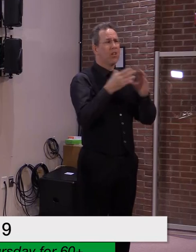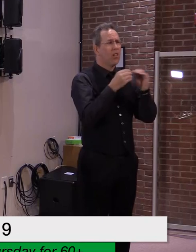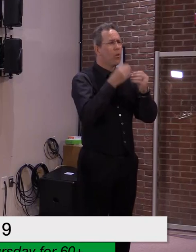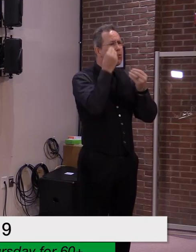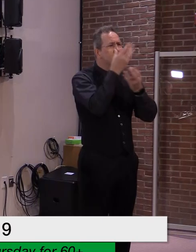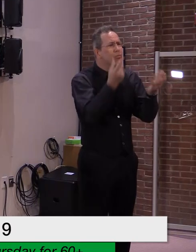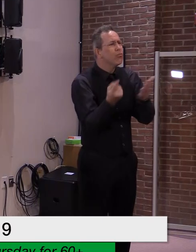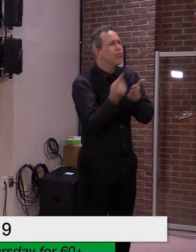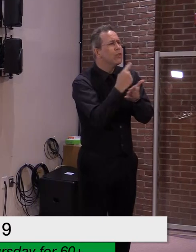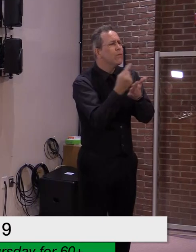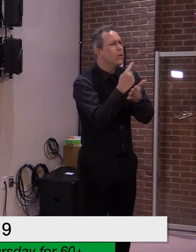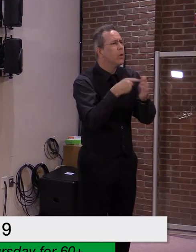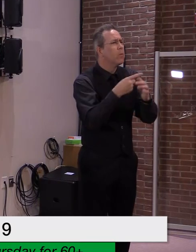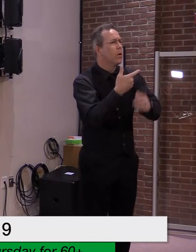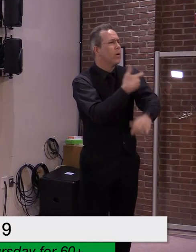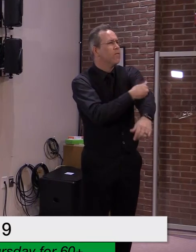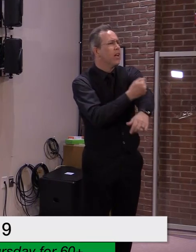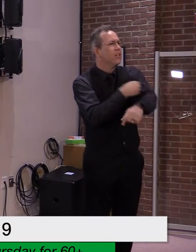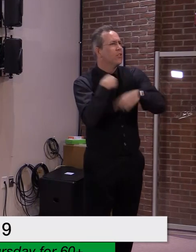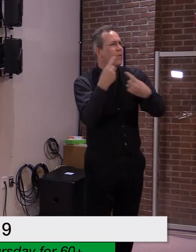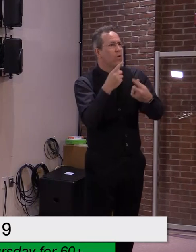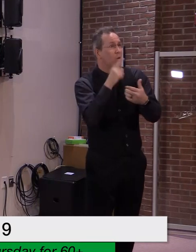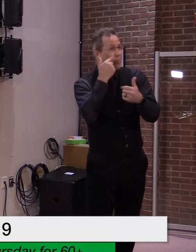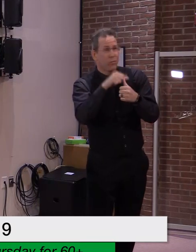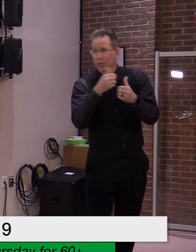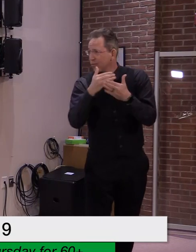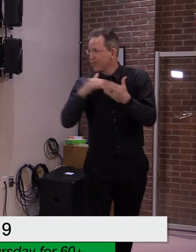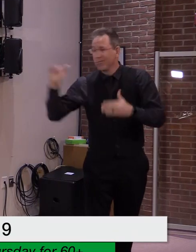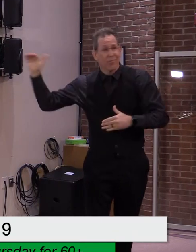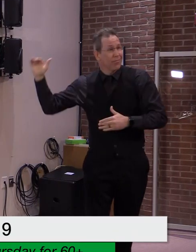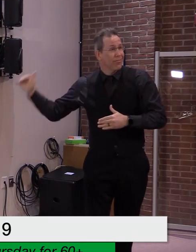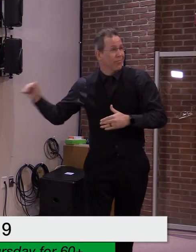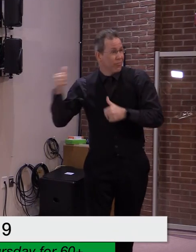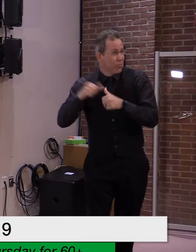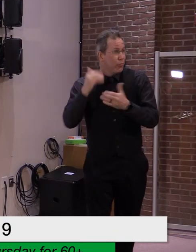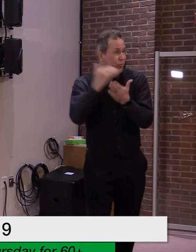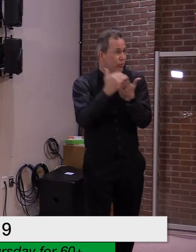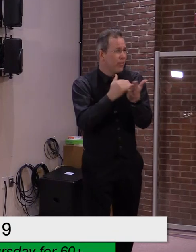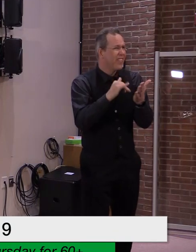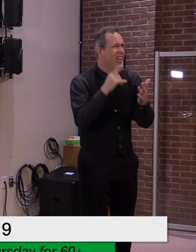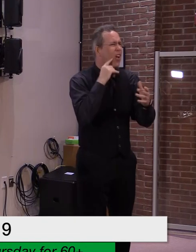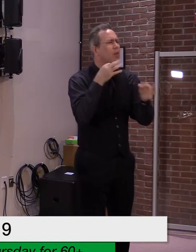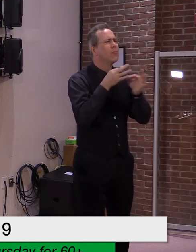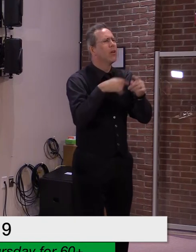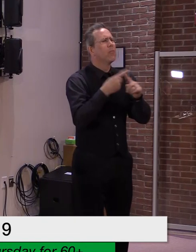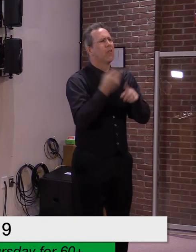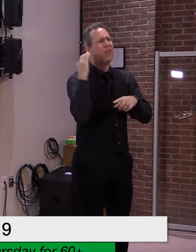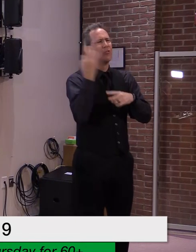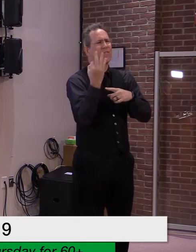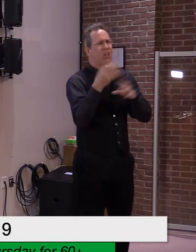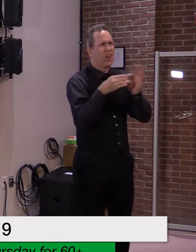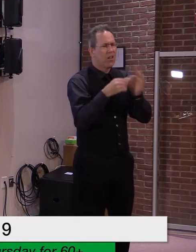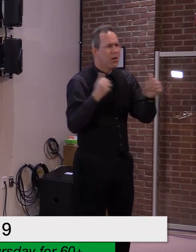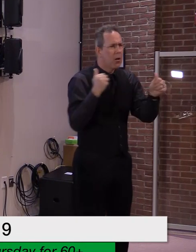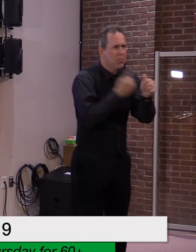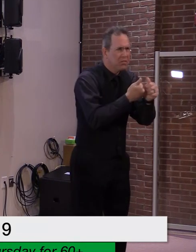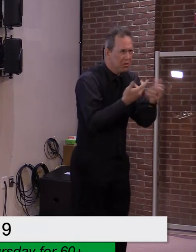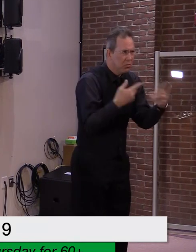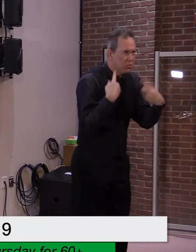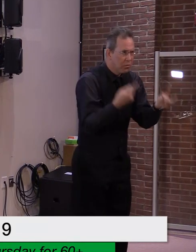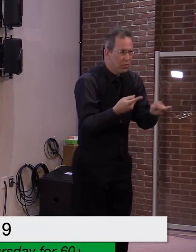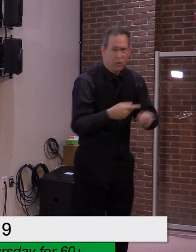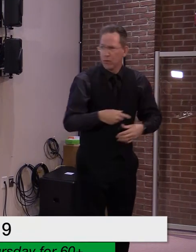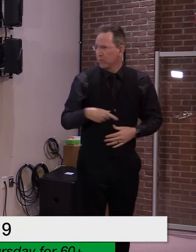vaccination timeline we announced on Friday and provide an update on our progress with the vaccination program. I also want to share